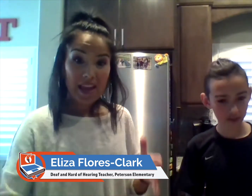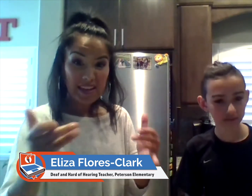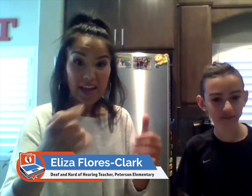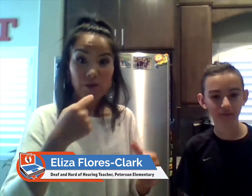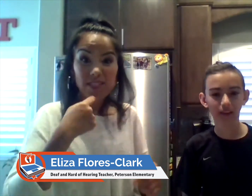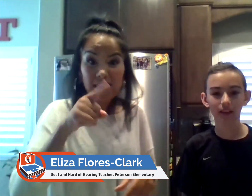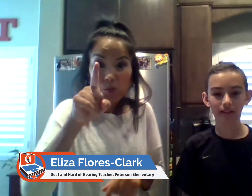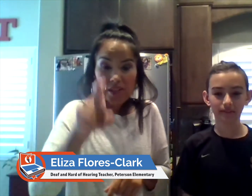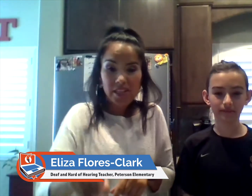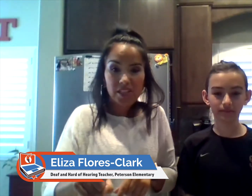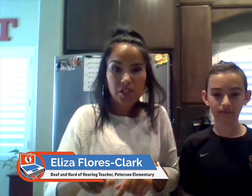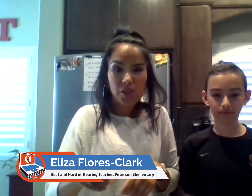Now it says we need to